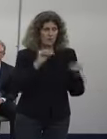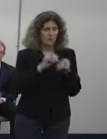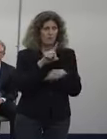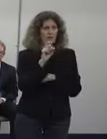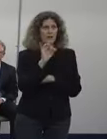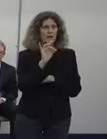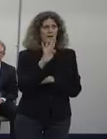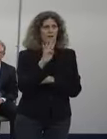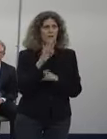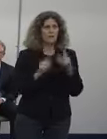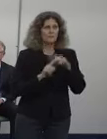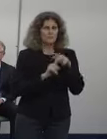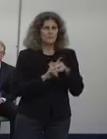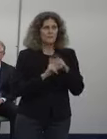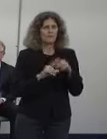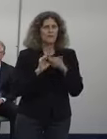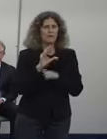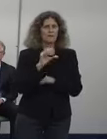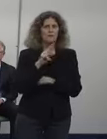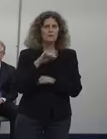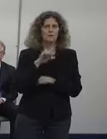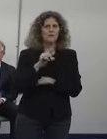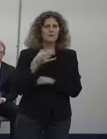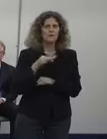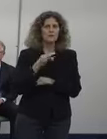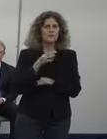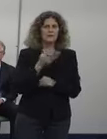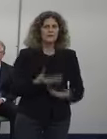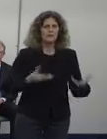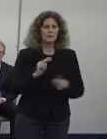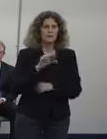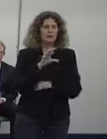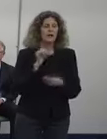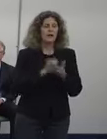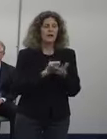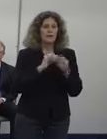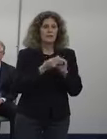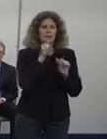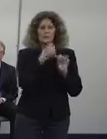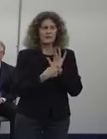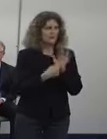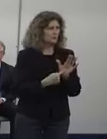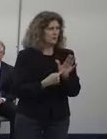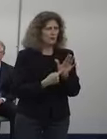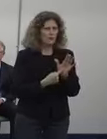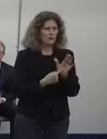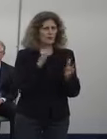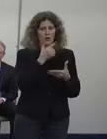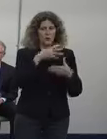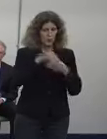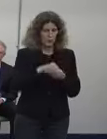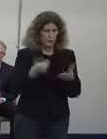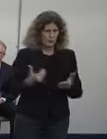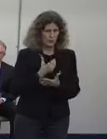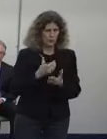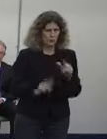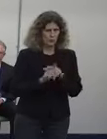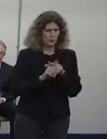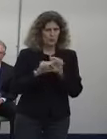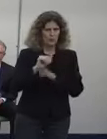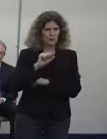cases of COVID-19 in North Carolina. This number does not reflect this new case identified in Buncombe